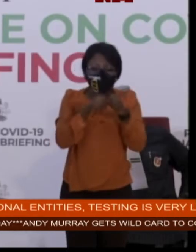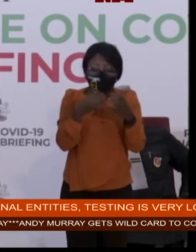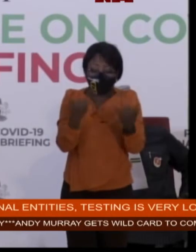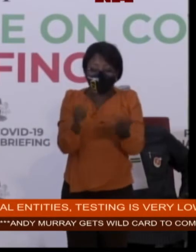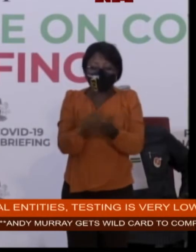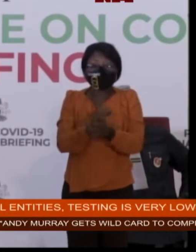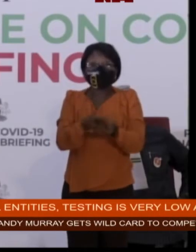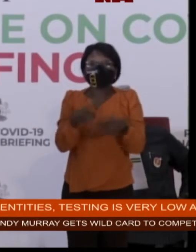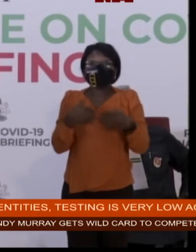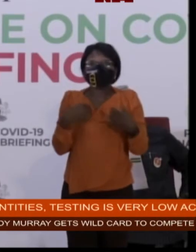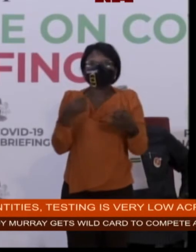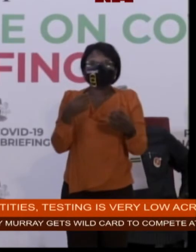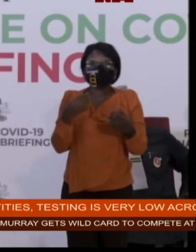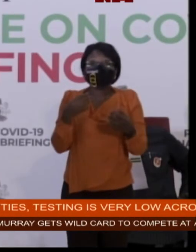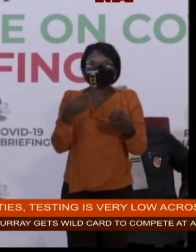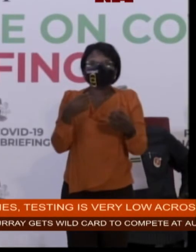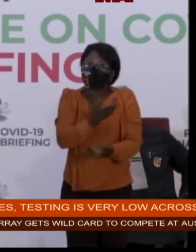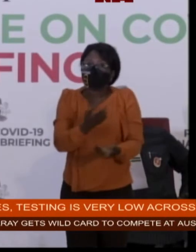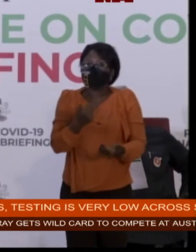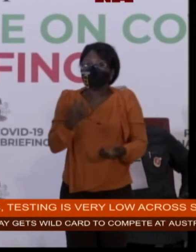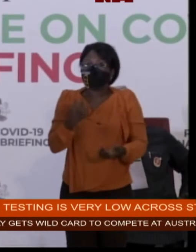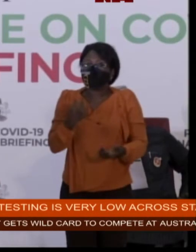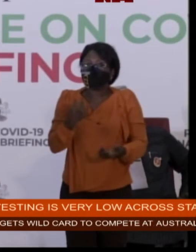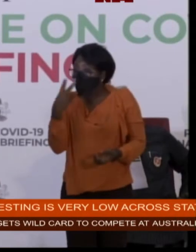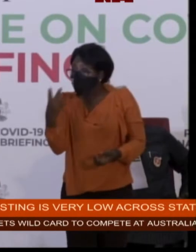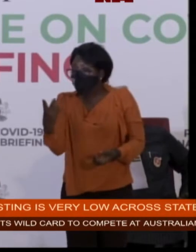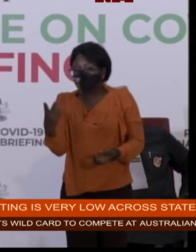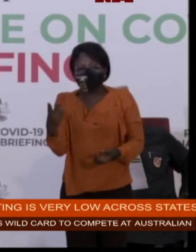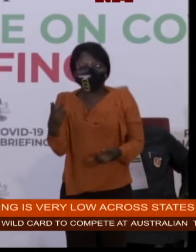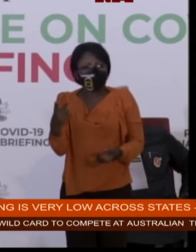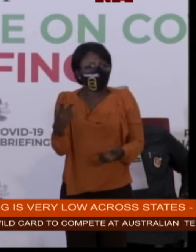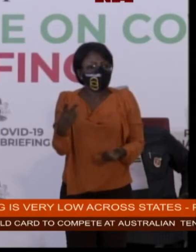even available, we are seeing